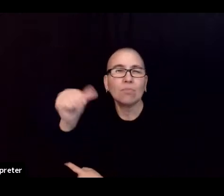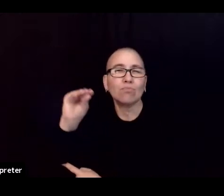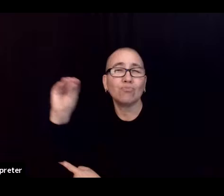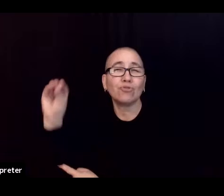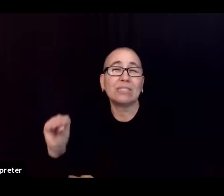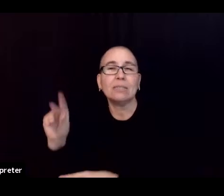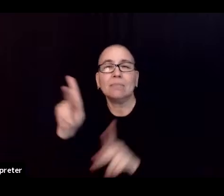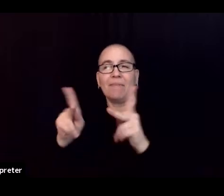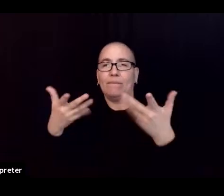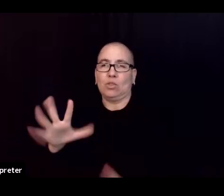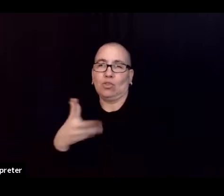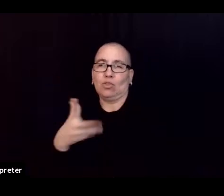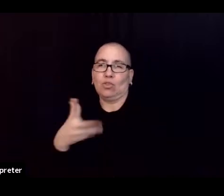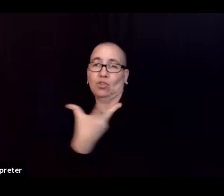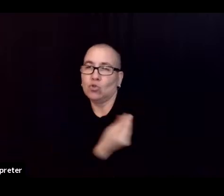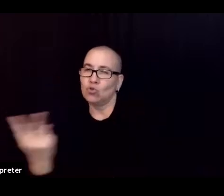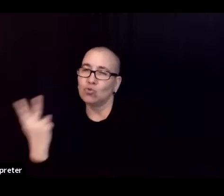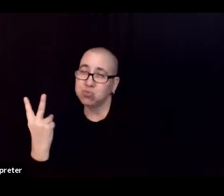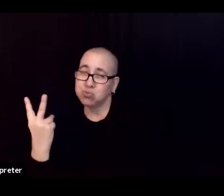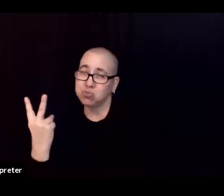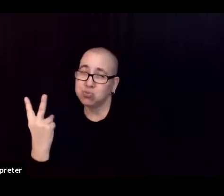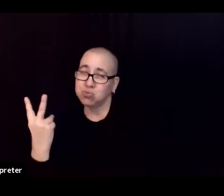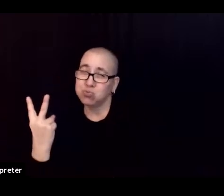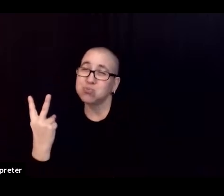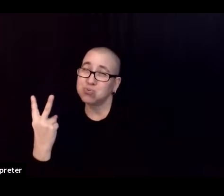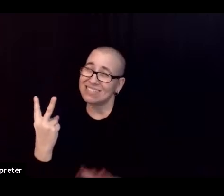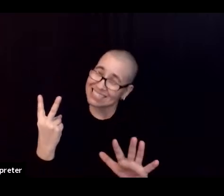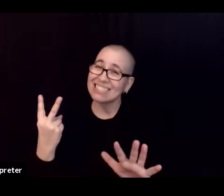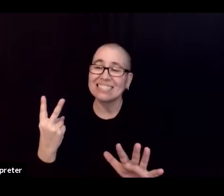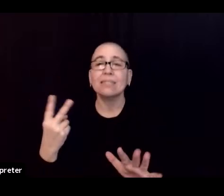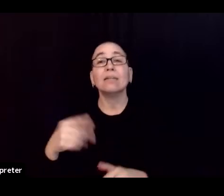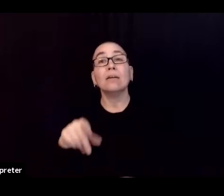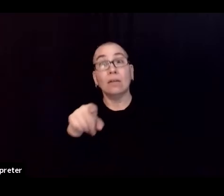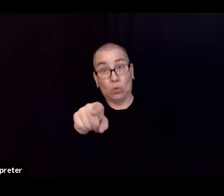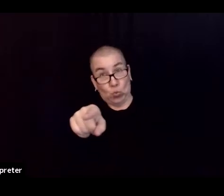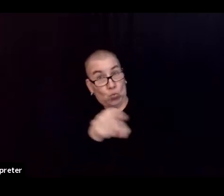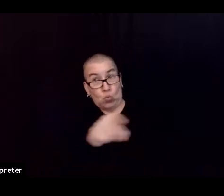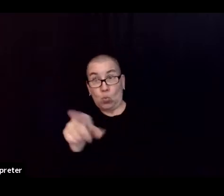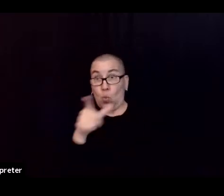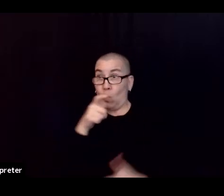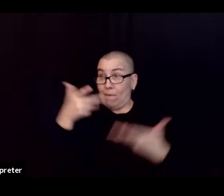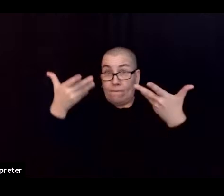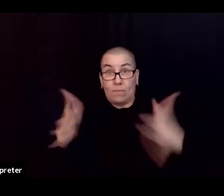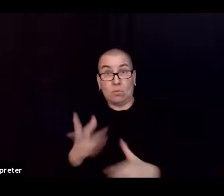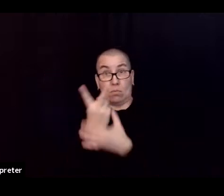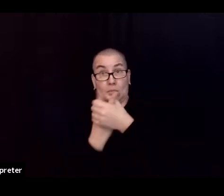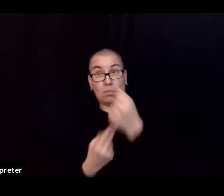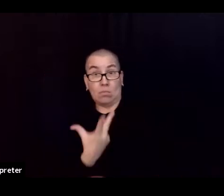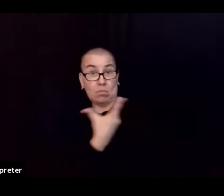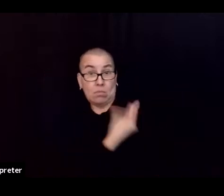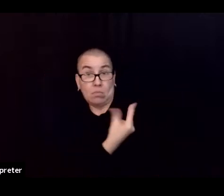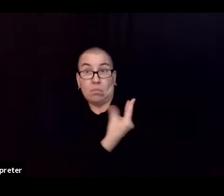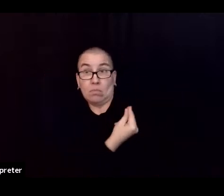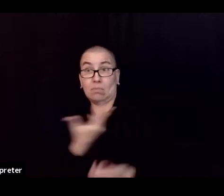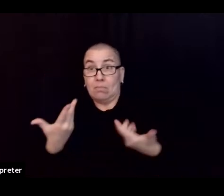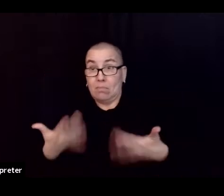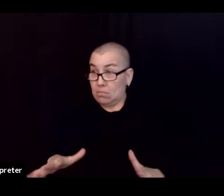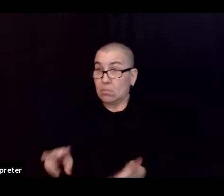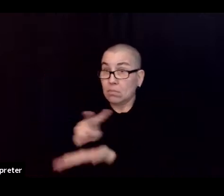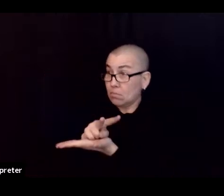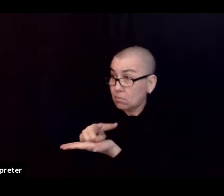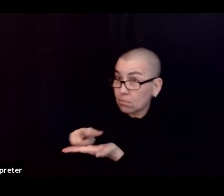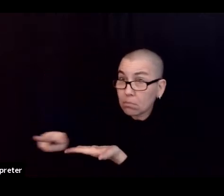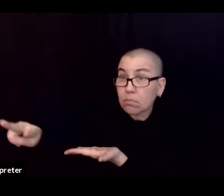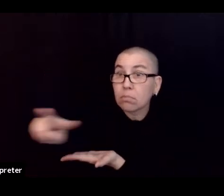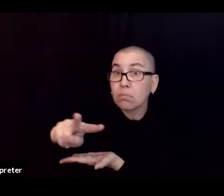completed the complete series of either 2 doses of Pfizer or Moderna or 1 dose of Johnson & Johnson, and it's been at